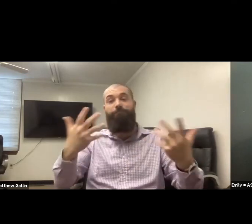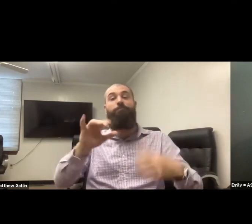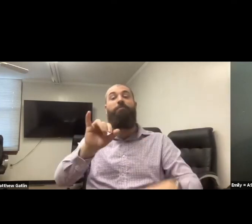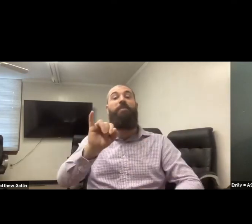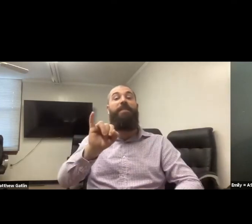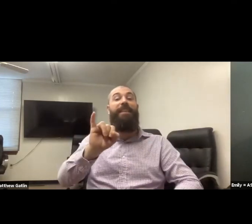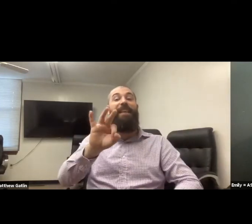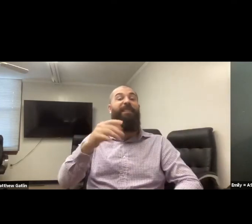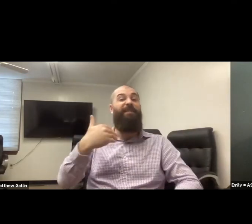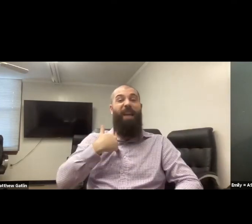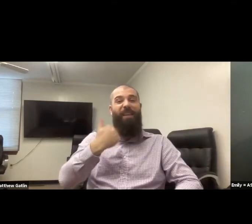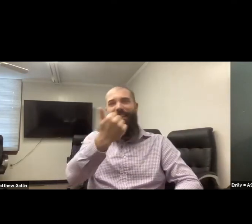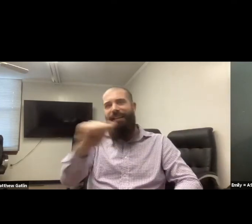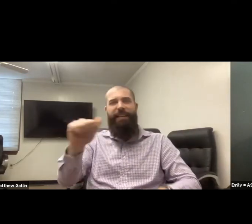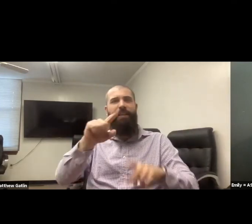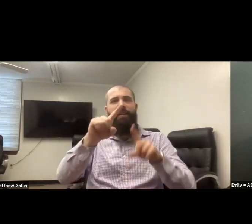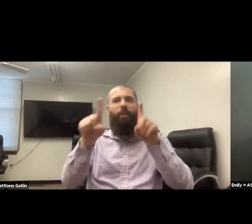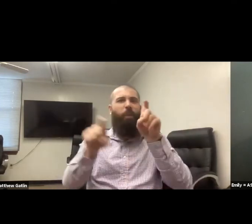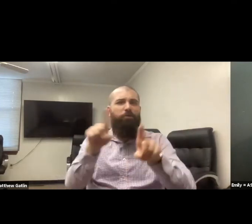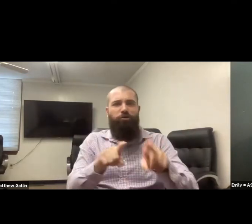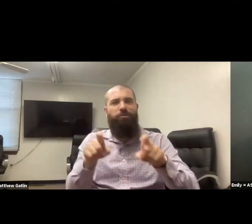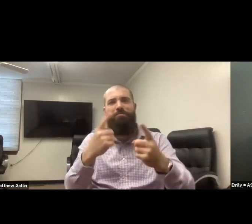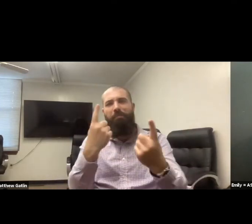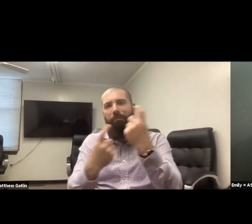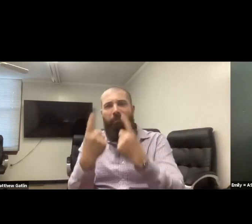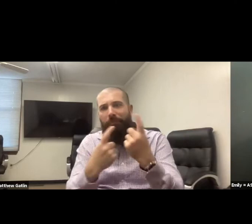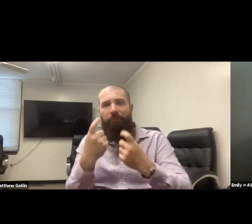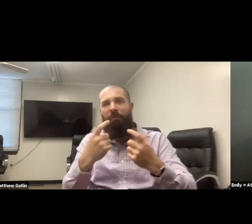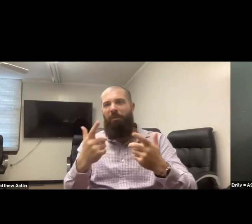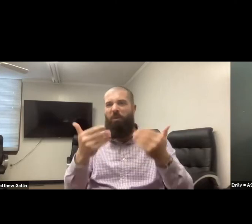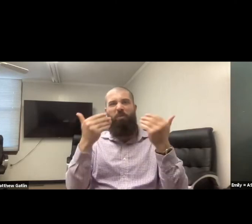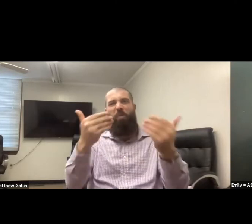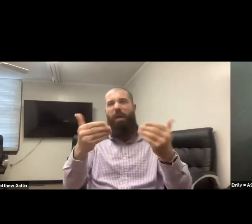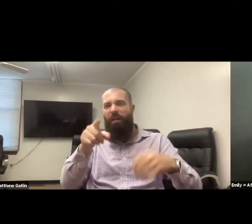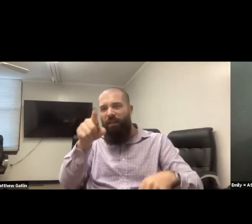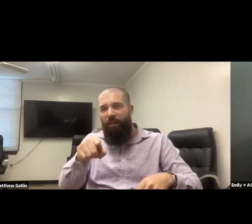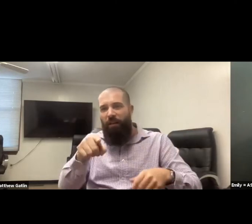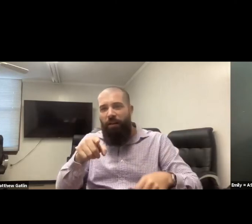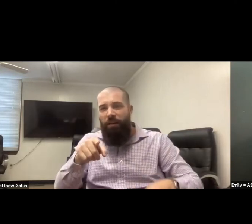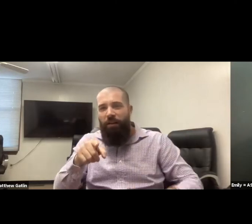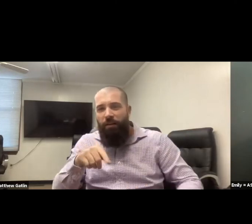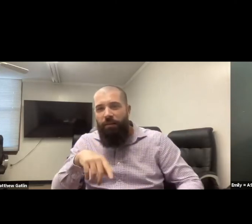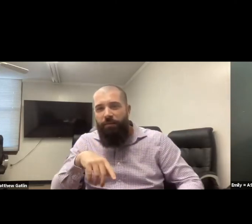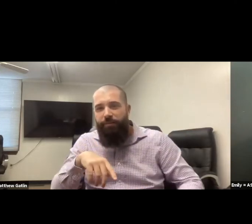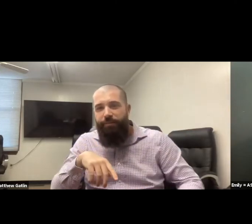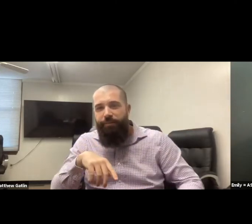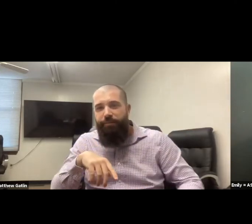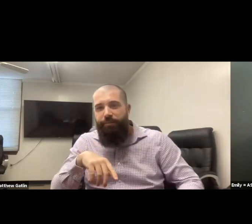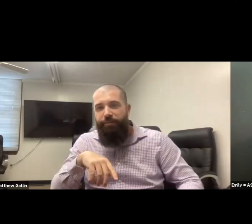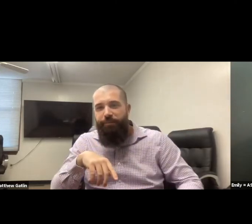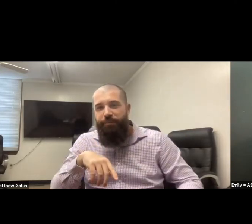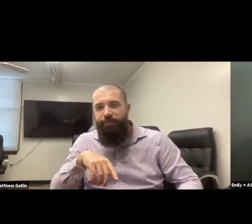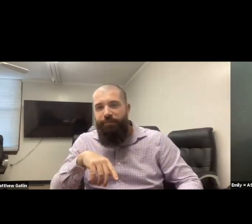So that's all I have at this point. So if anyone has any questions, feel free to go ahead and ask those, type them in the